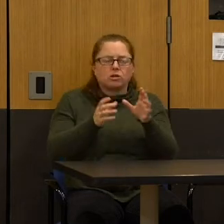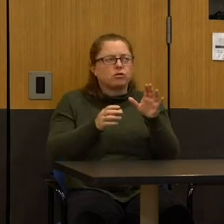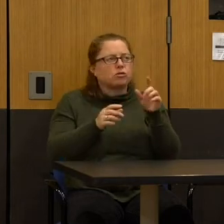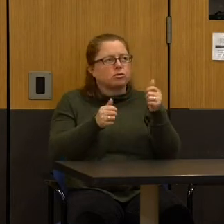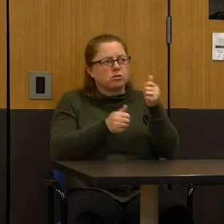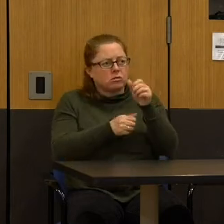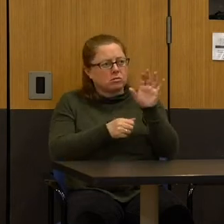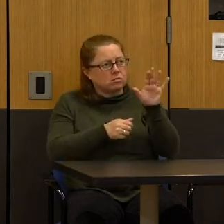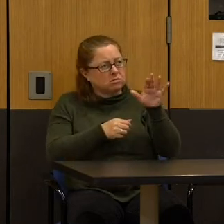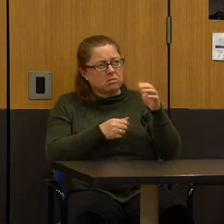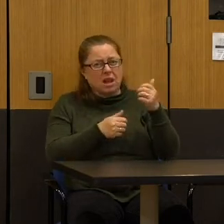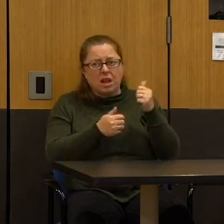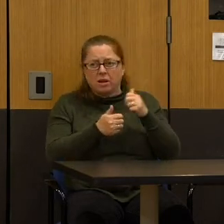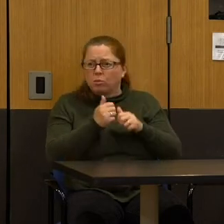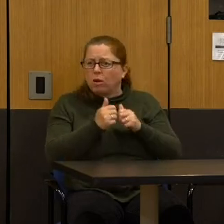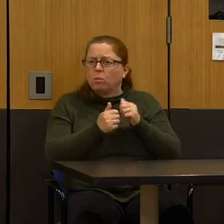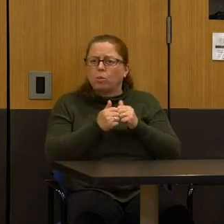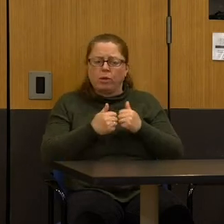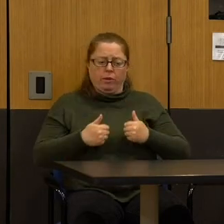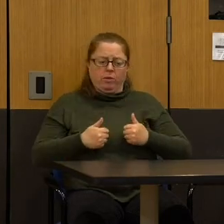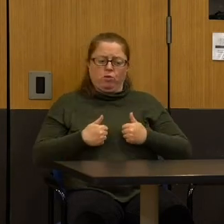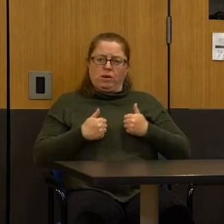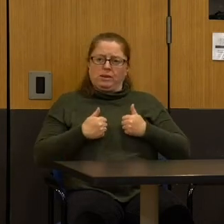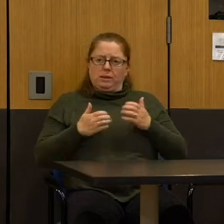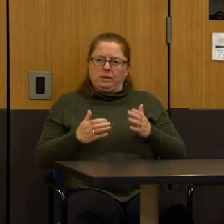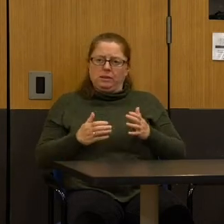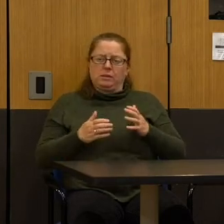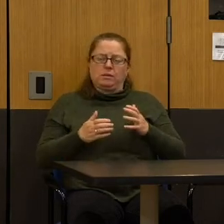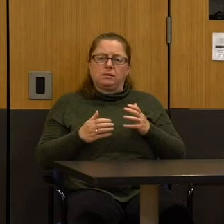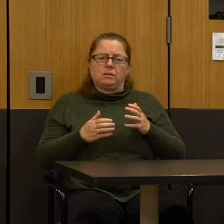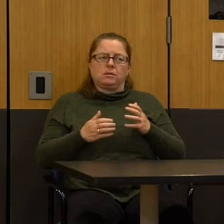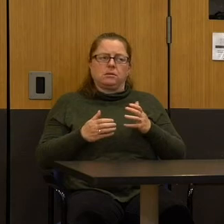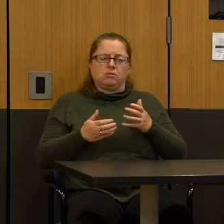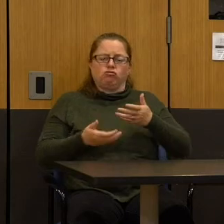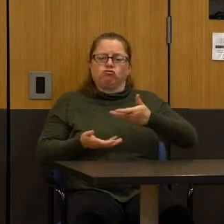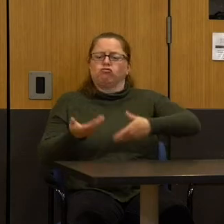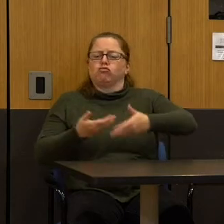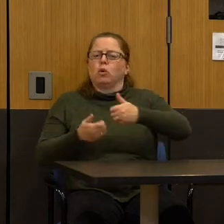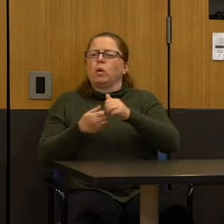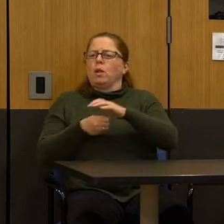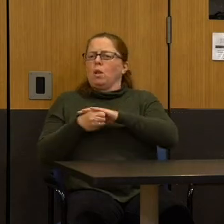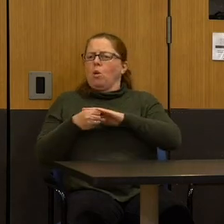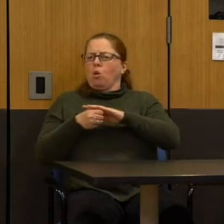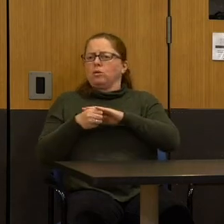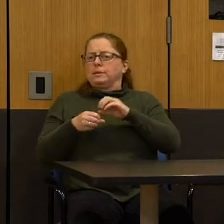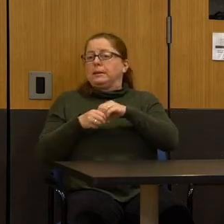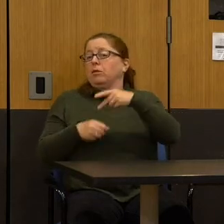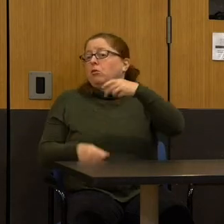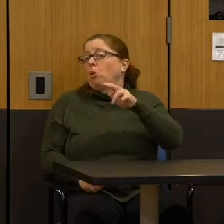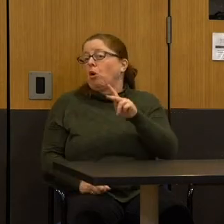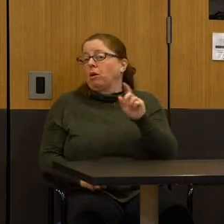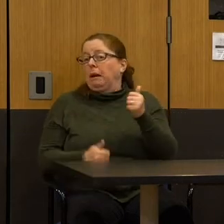had any trouble with residents mixing up with local people in the park.